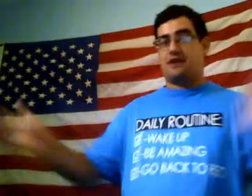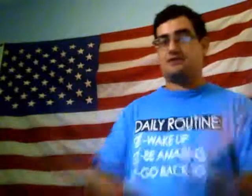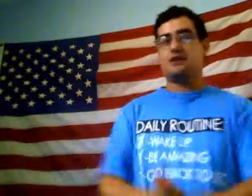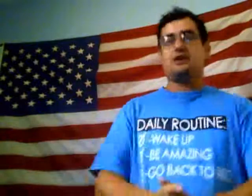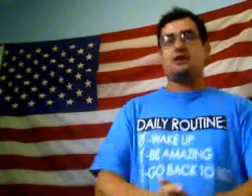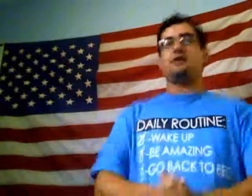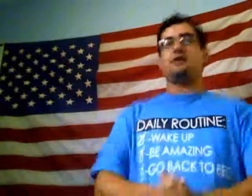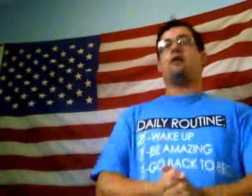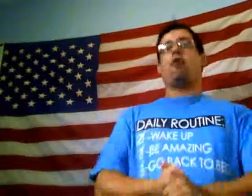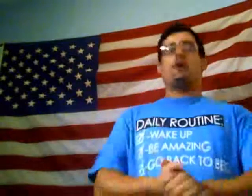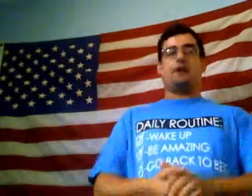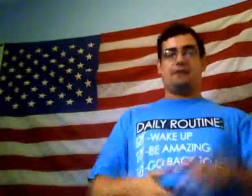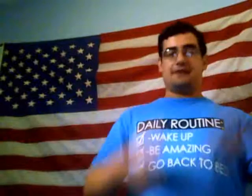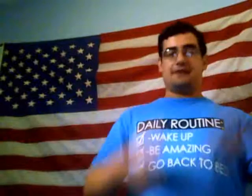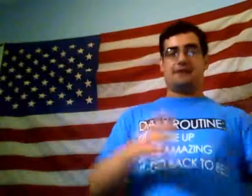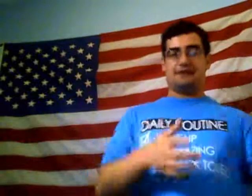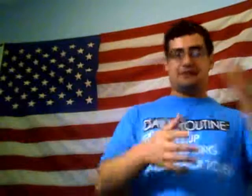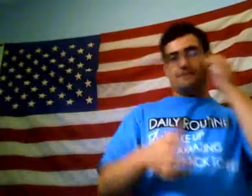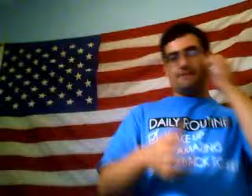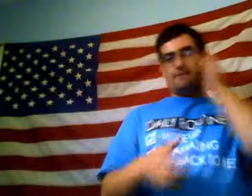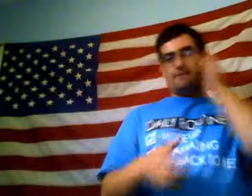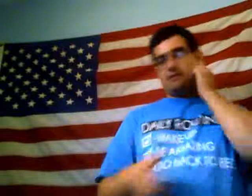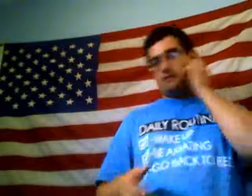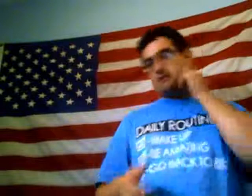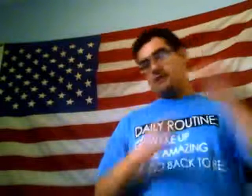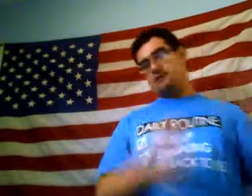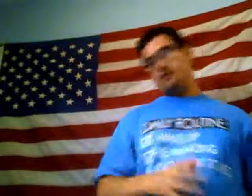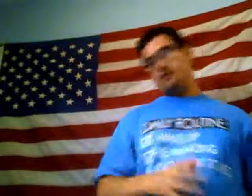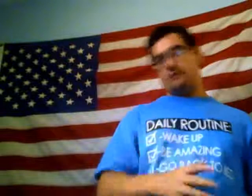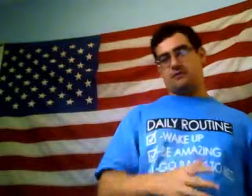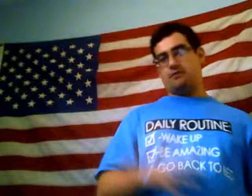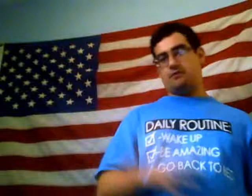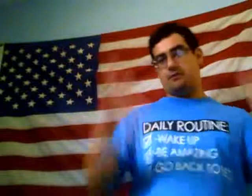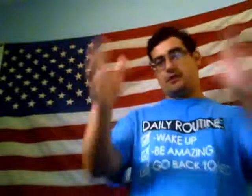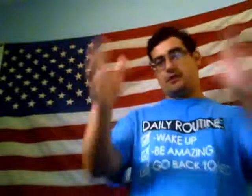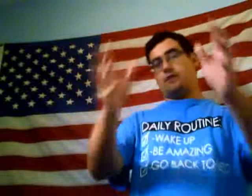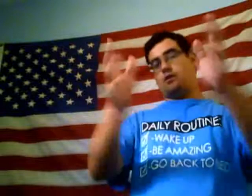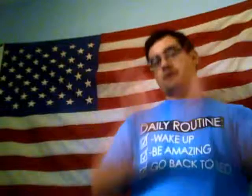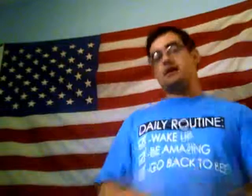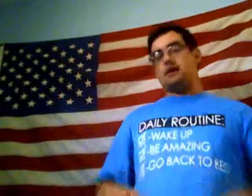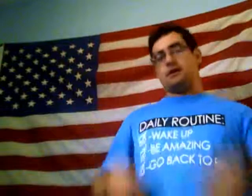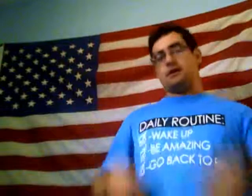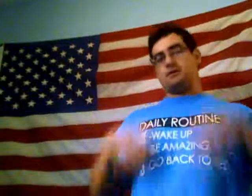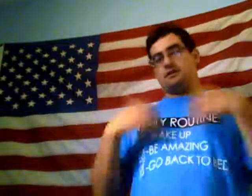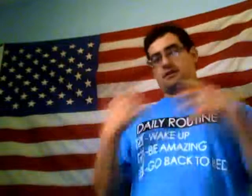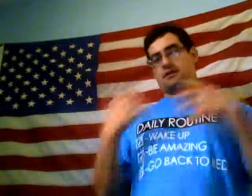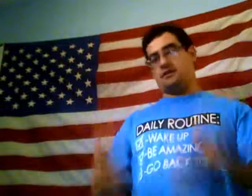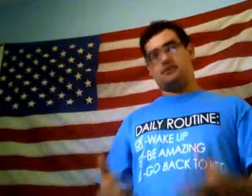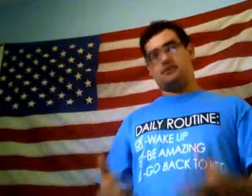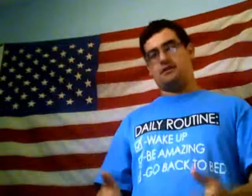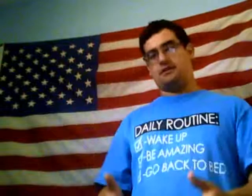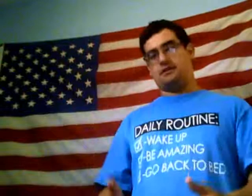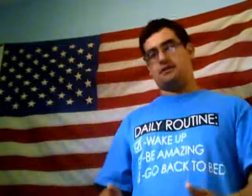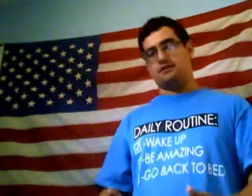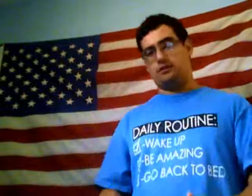Democrats. You know, in 1860, the Democrats split up, but that's what the Republican Lincoln won. In